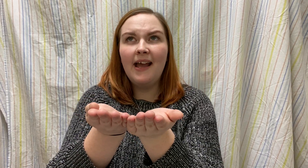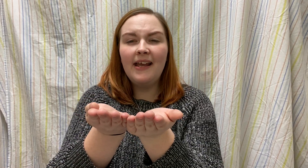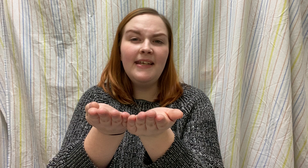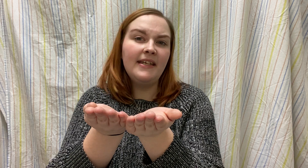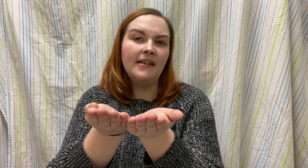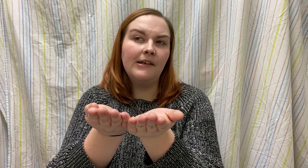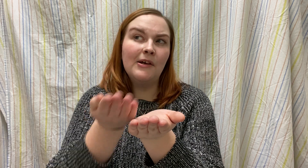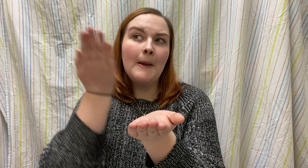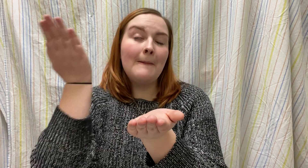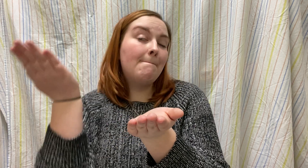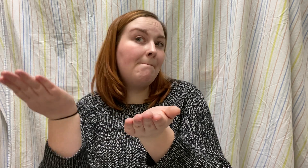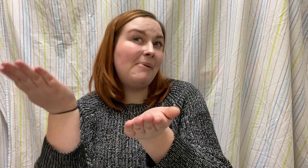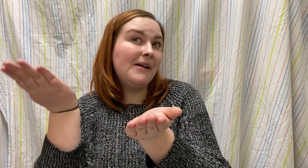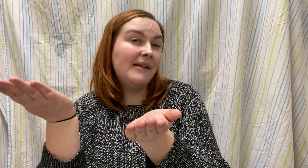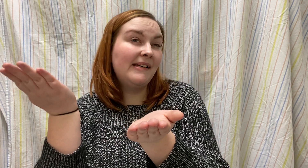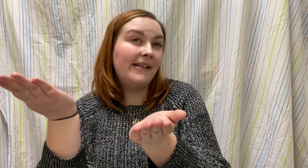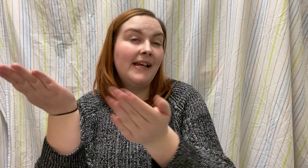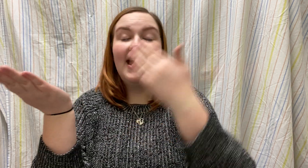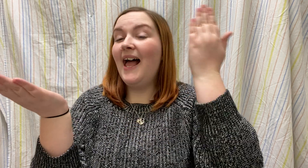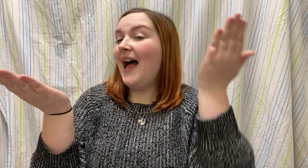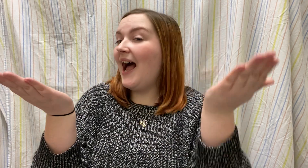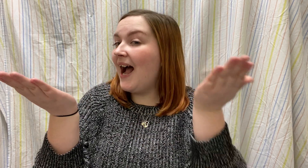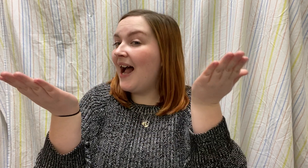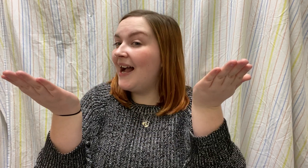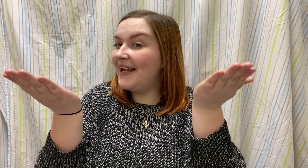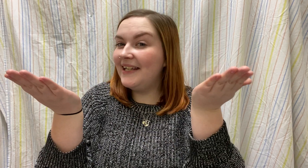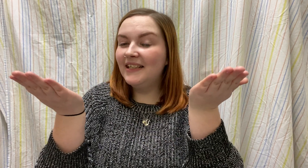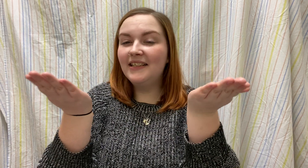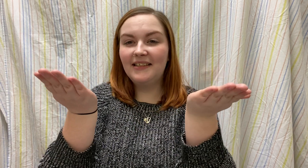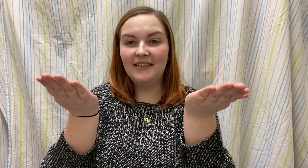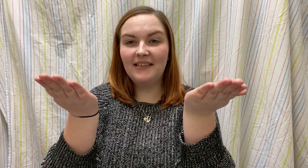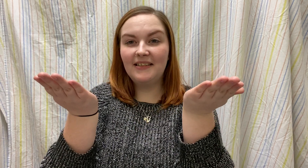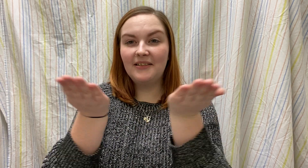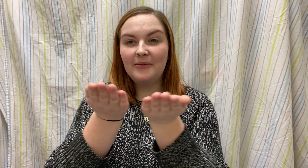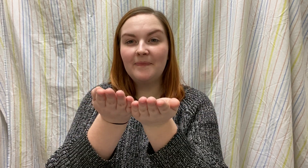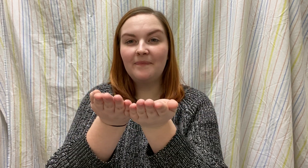I hear p. I.